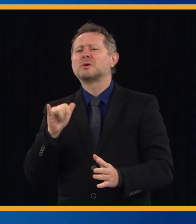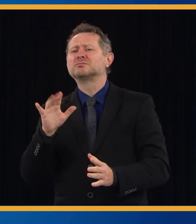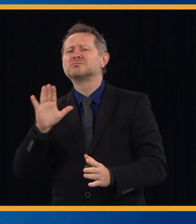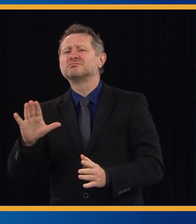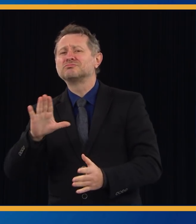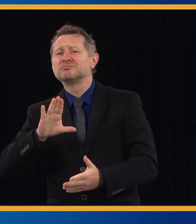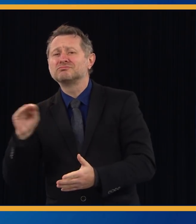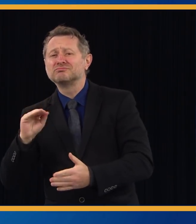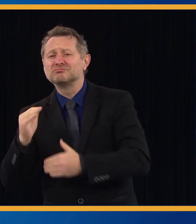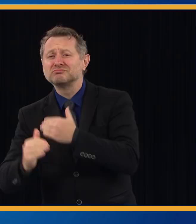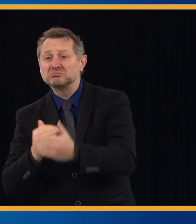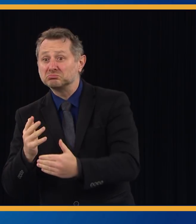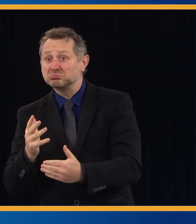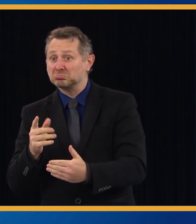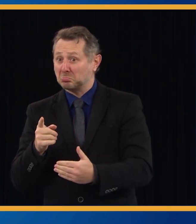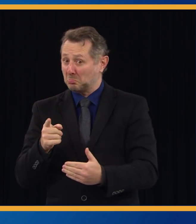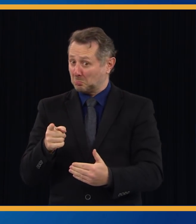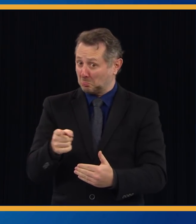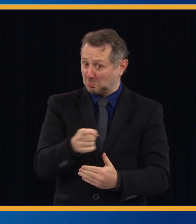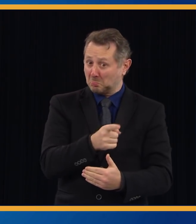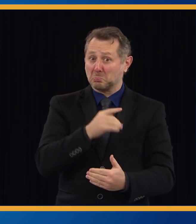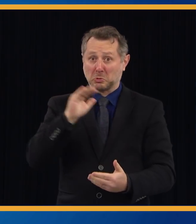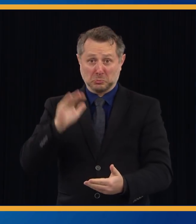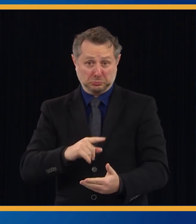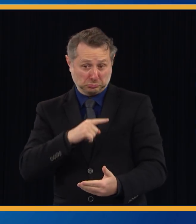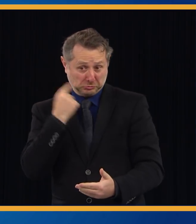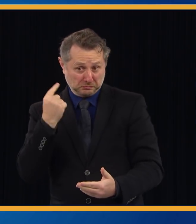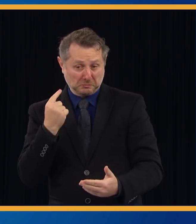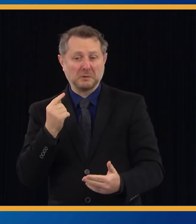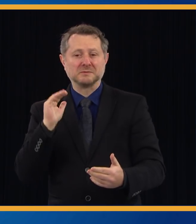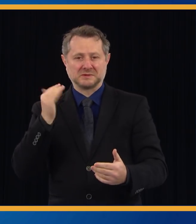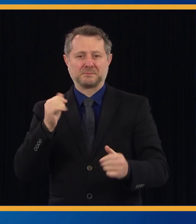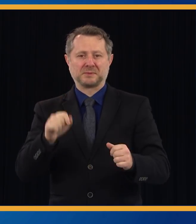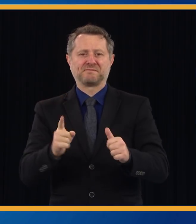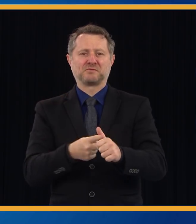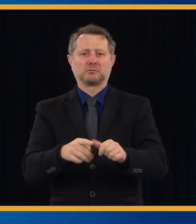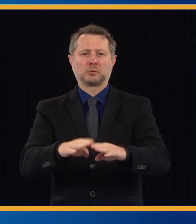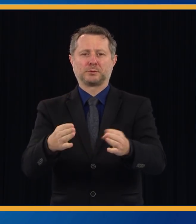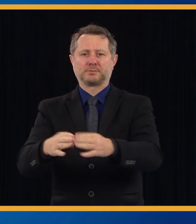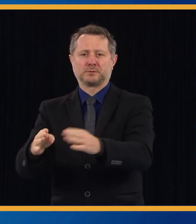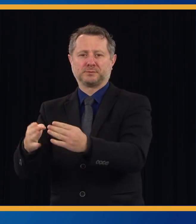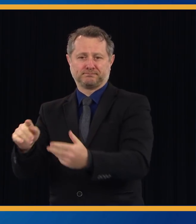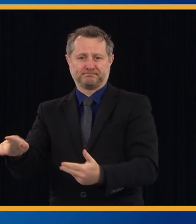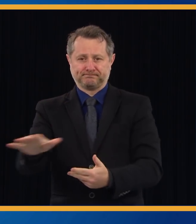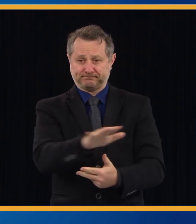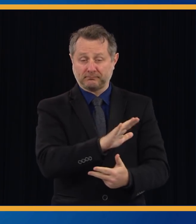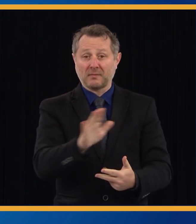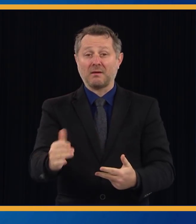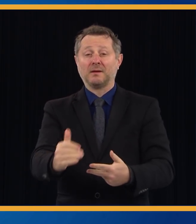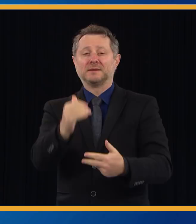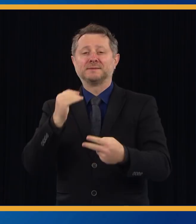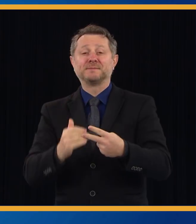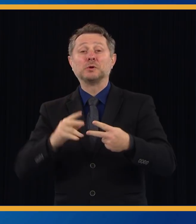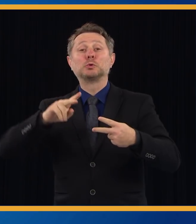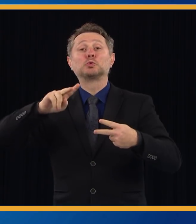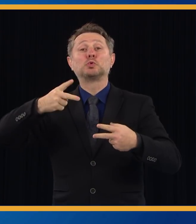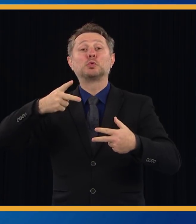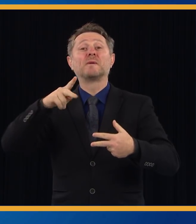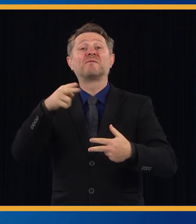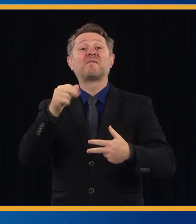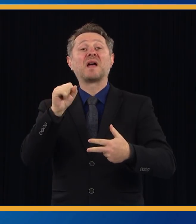that pose a low risk within them. Phase two would then be more